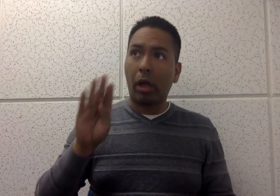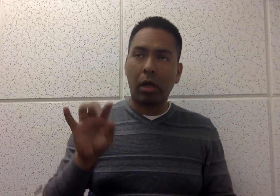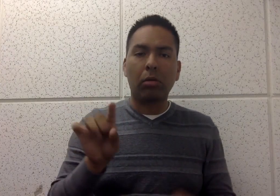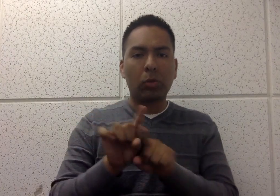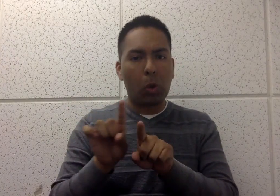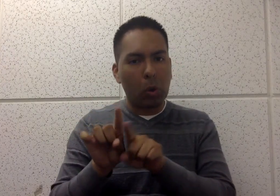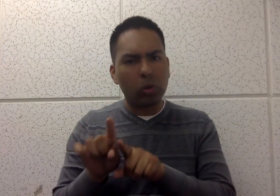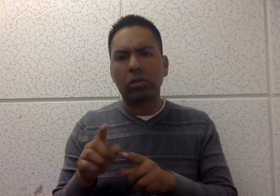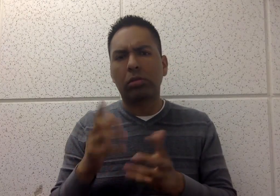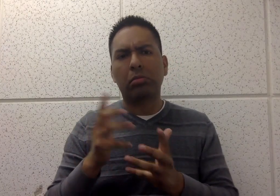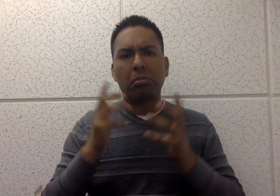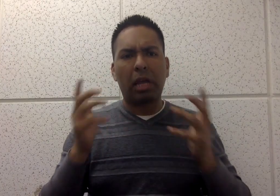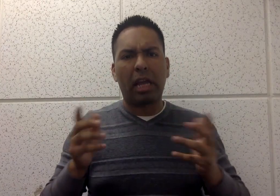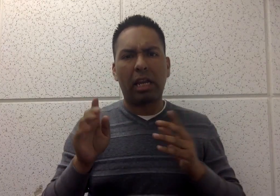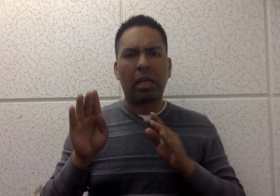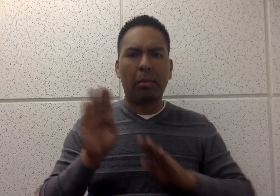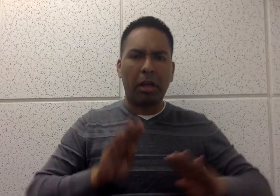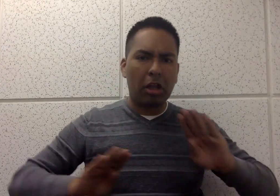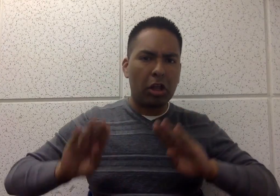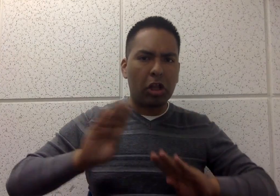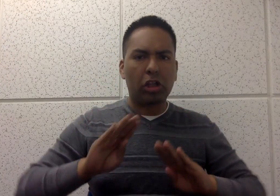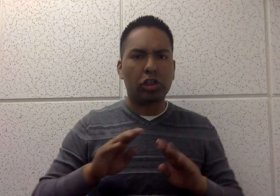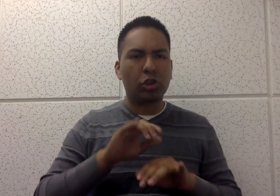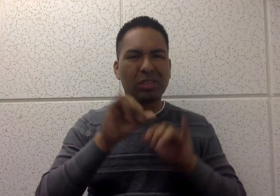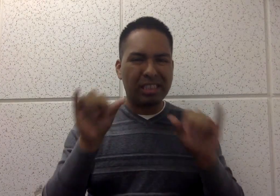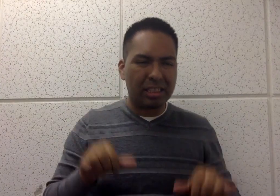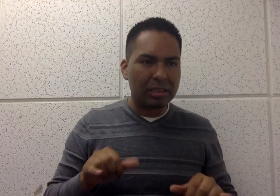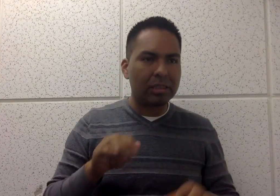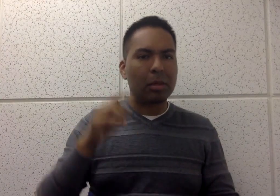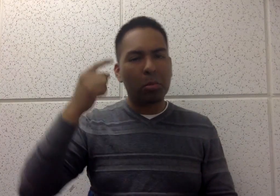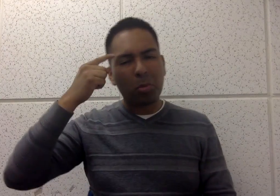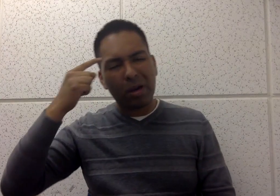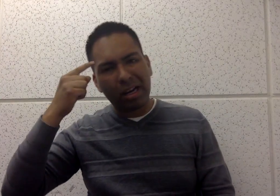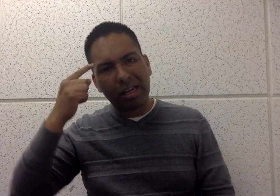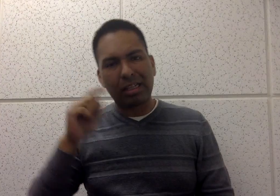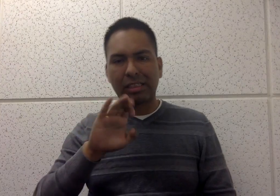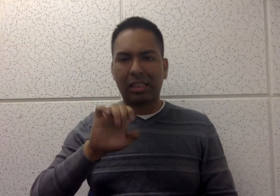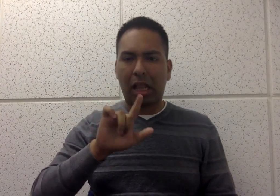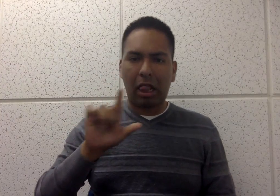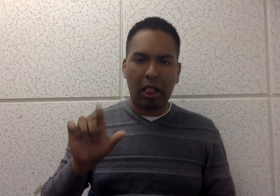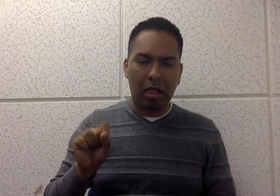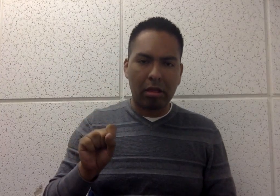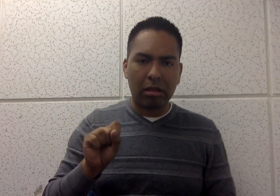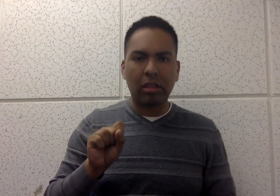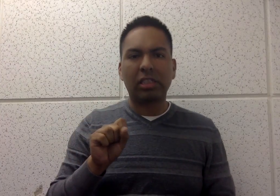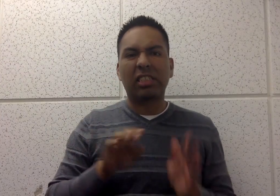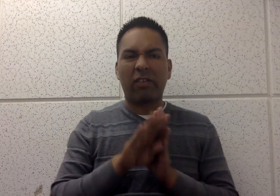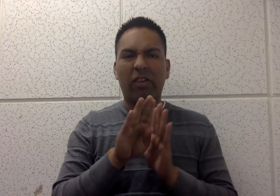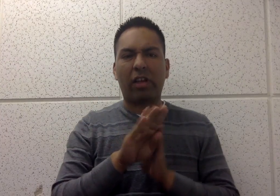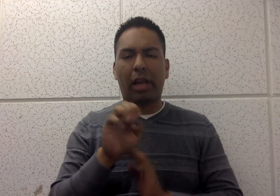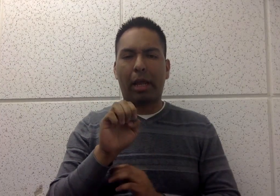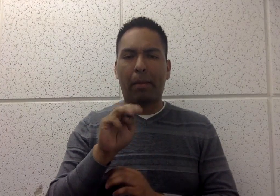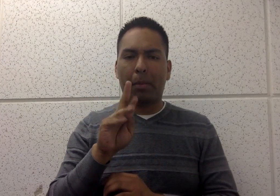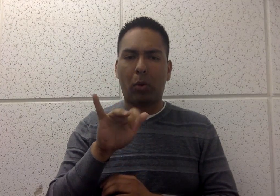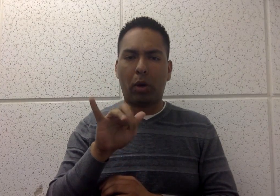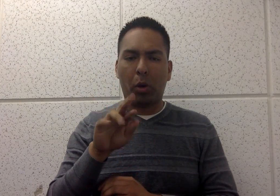systems like that. Brains, cells, developing embryos. There are about 10,000 species of ants.